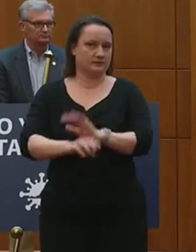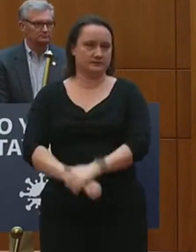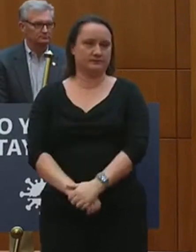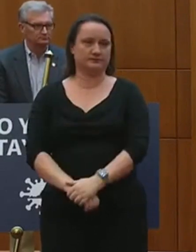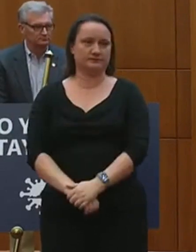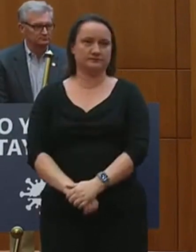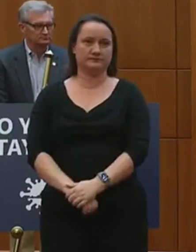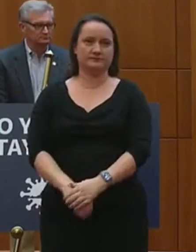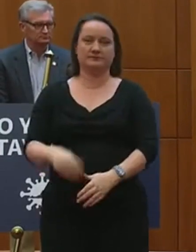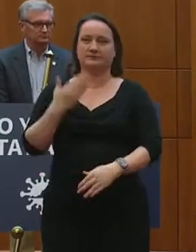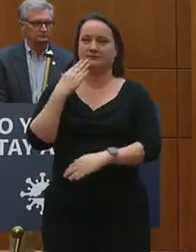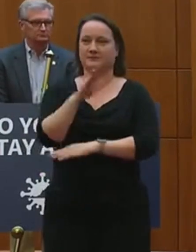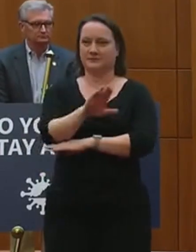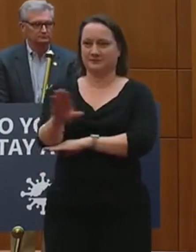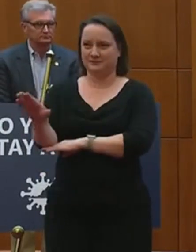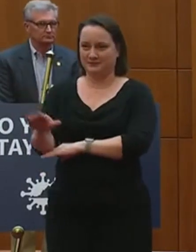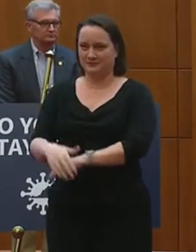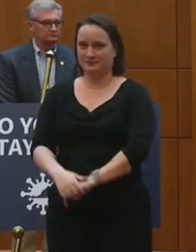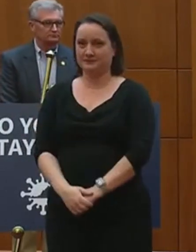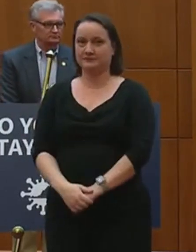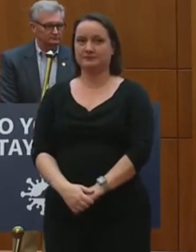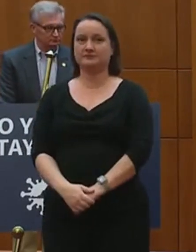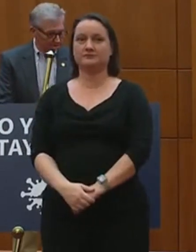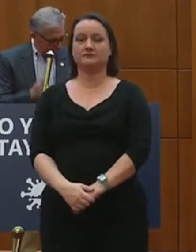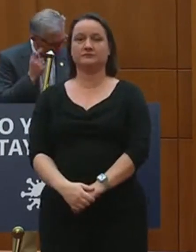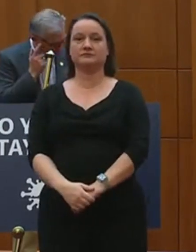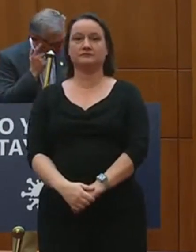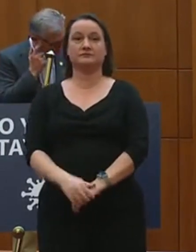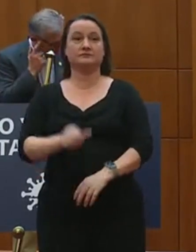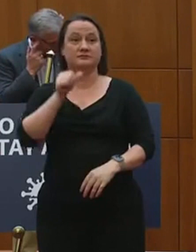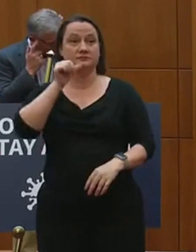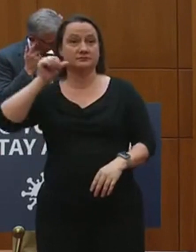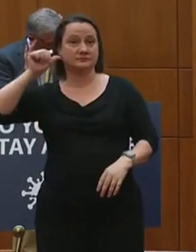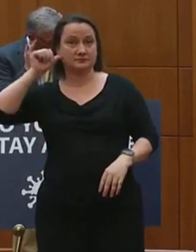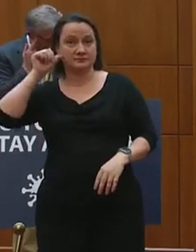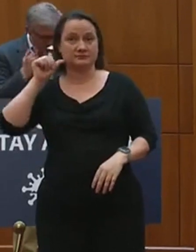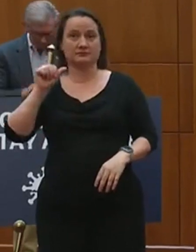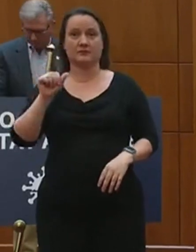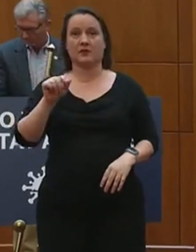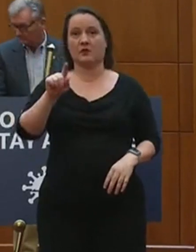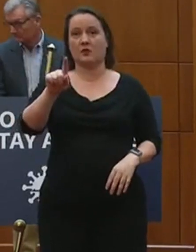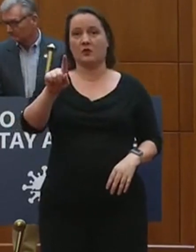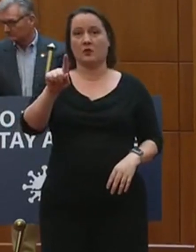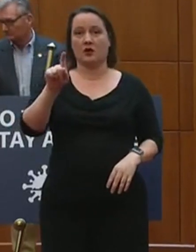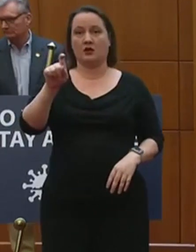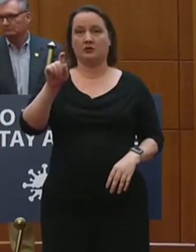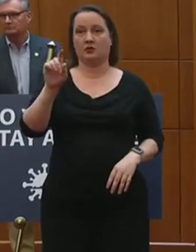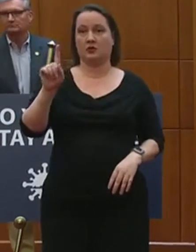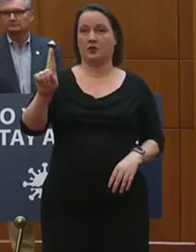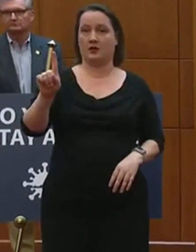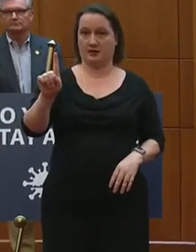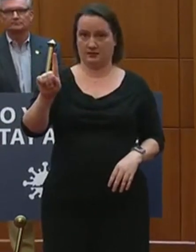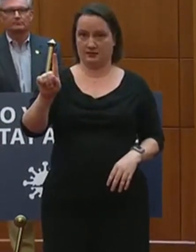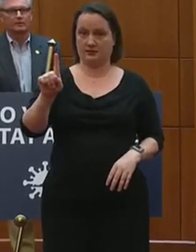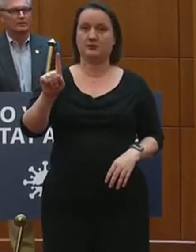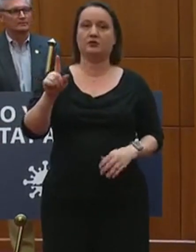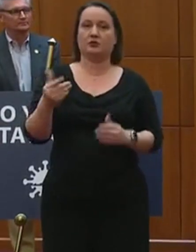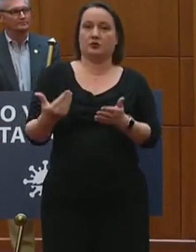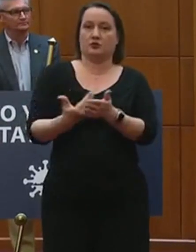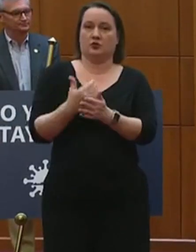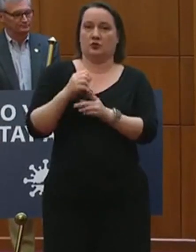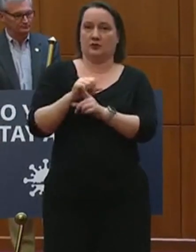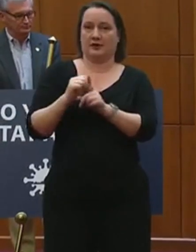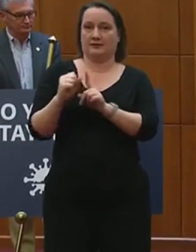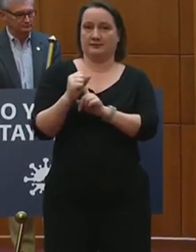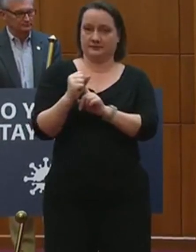Good afternoon, everyone. Yesterday, 101 new cases were reported to the Virginia Department